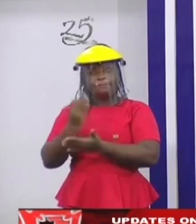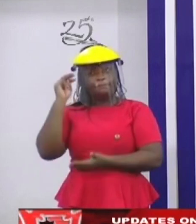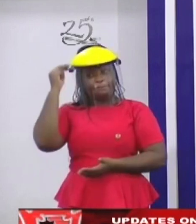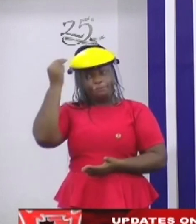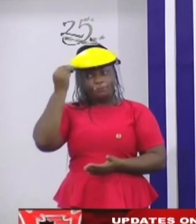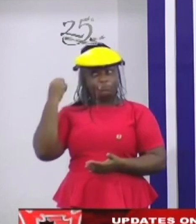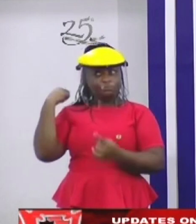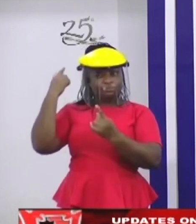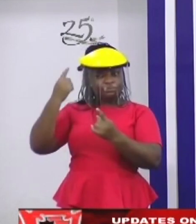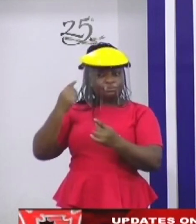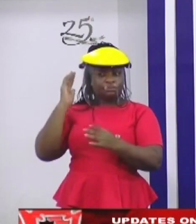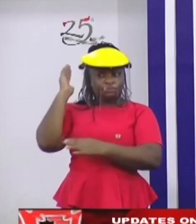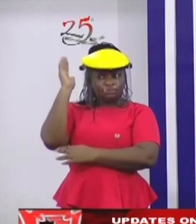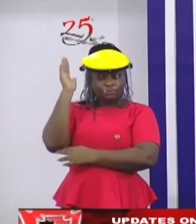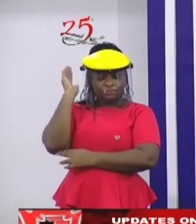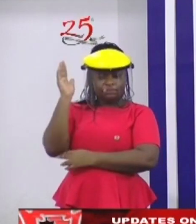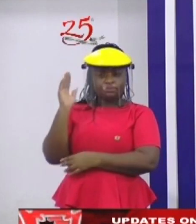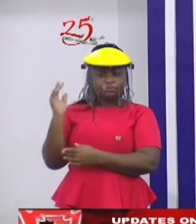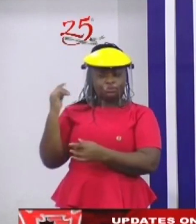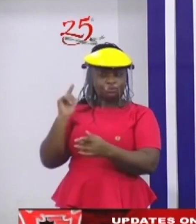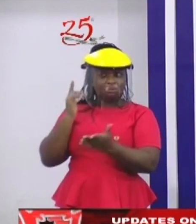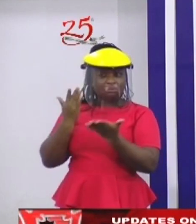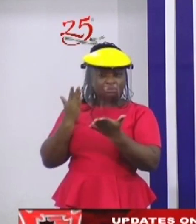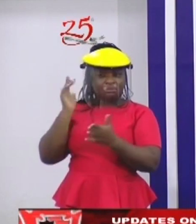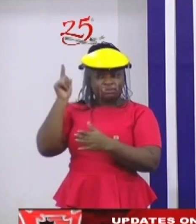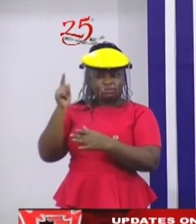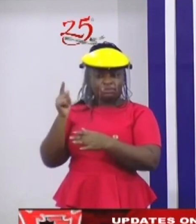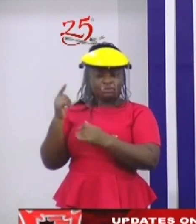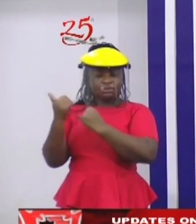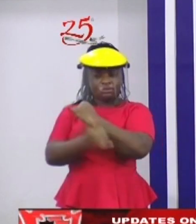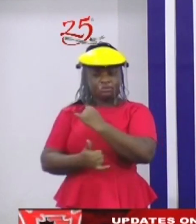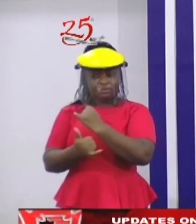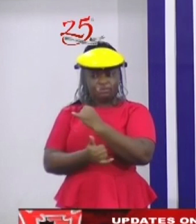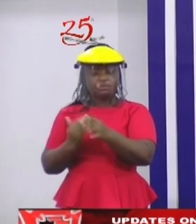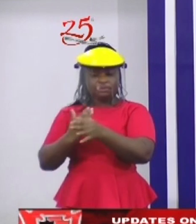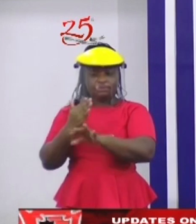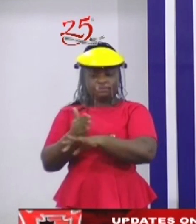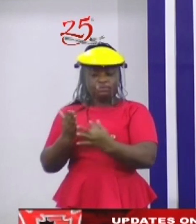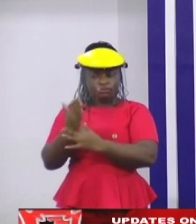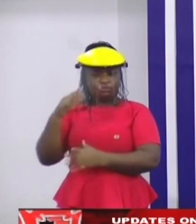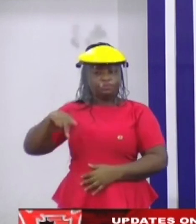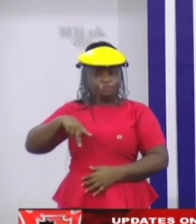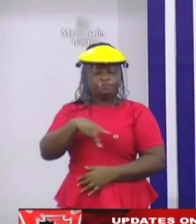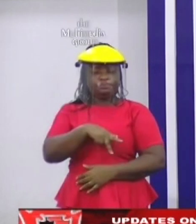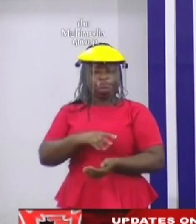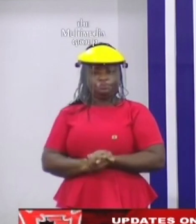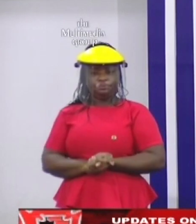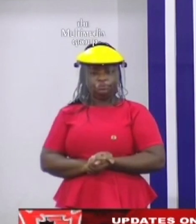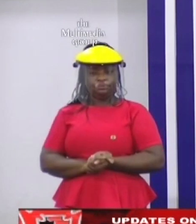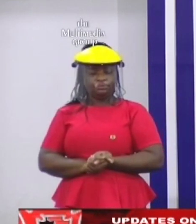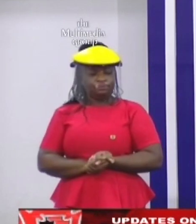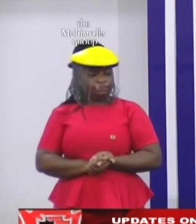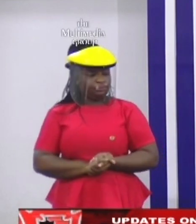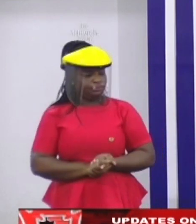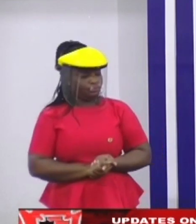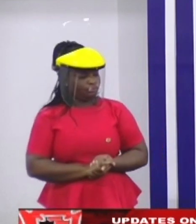initial presentation and the feedback which he'll be outlining to the country after cabinet approval through parliament. I think those will be the